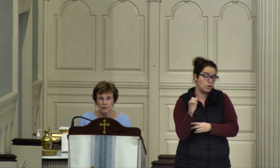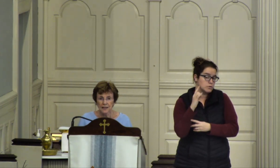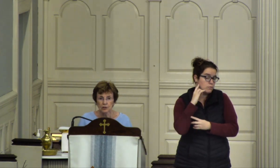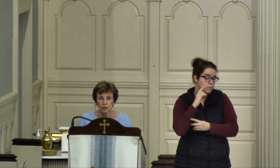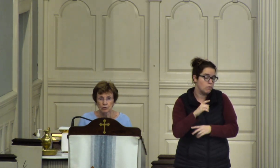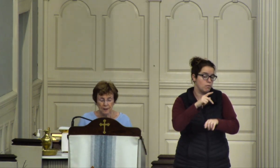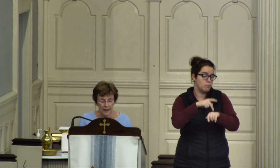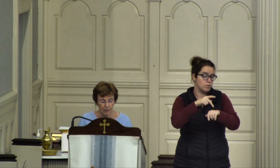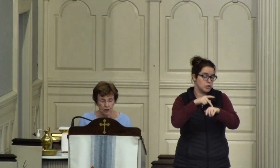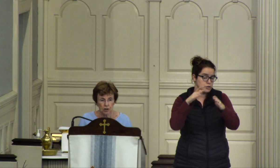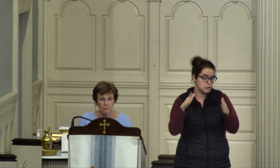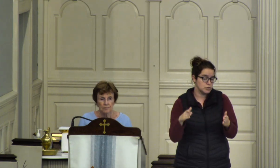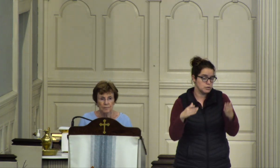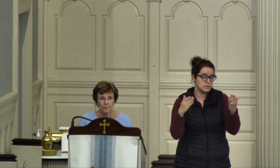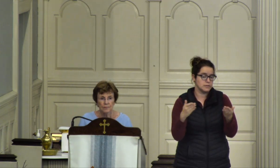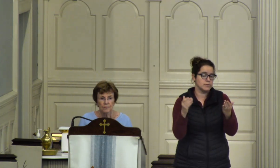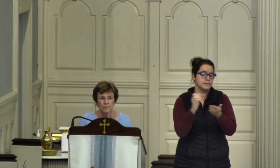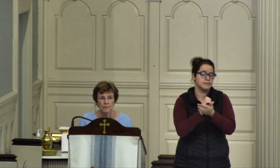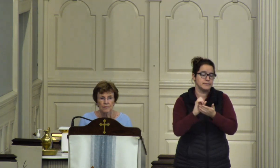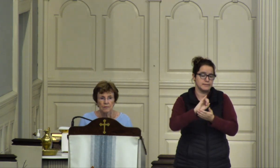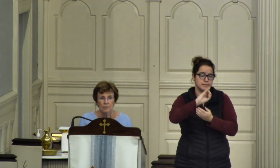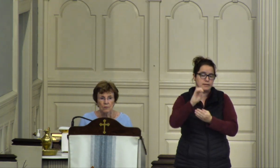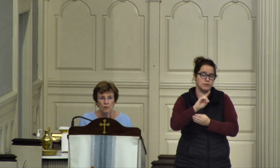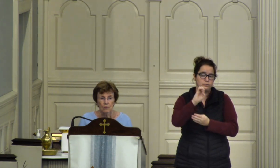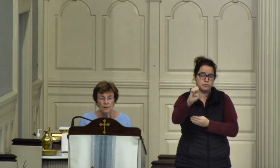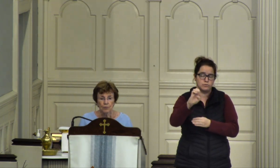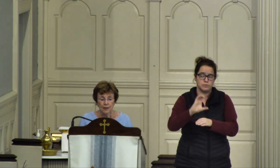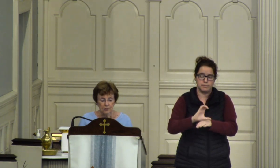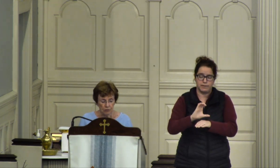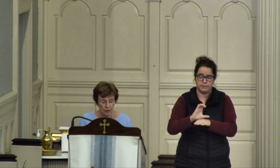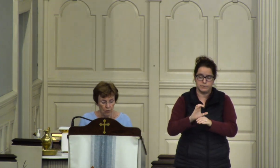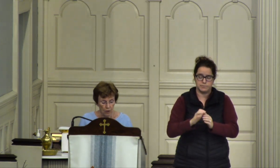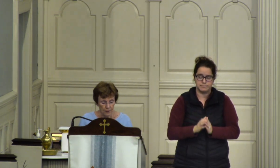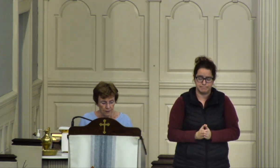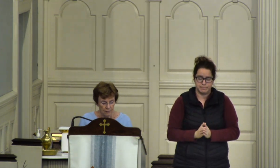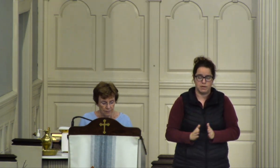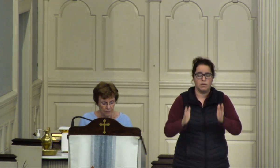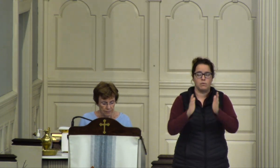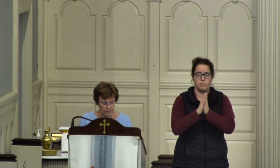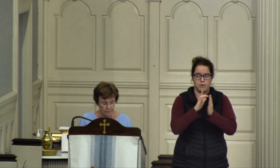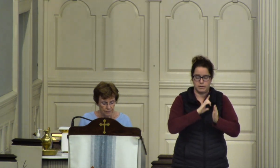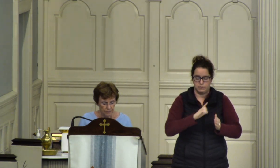parishioners of St. Jude Parish, we pray to the Lord.